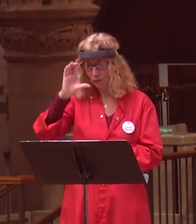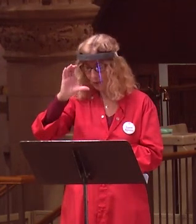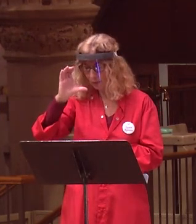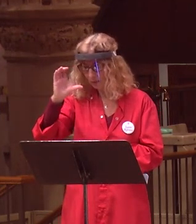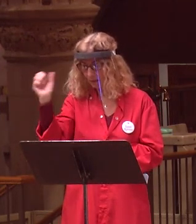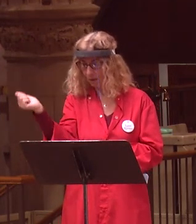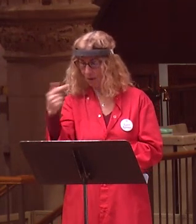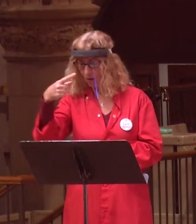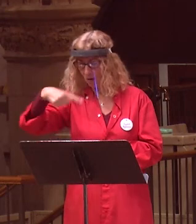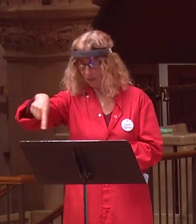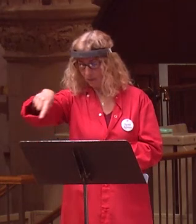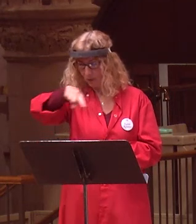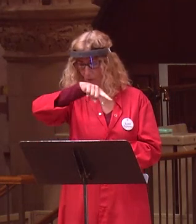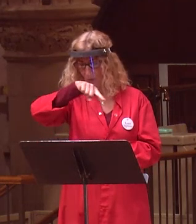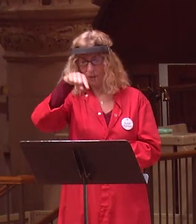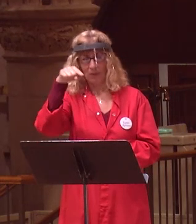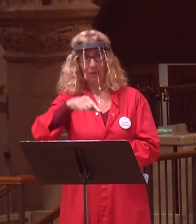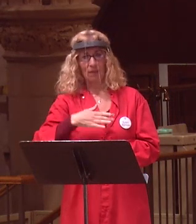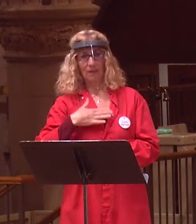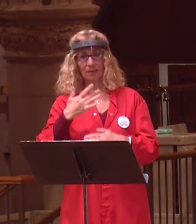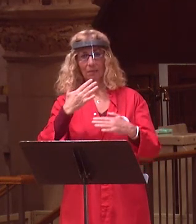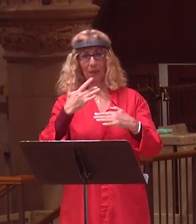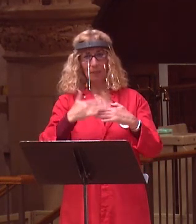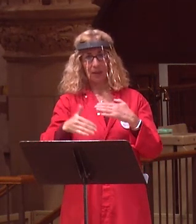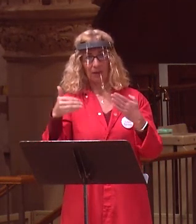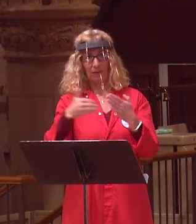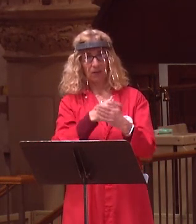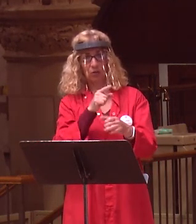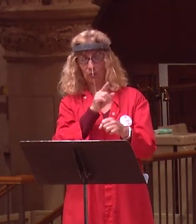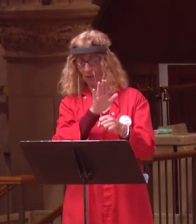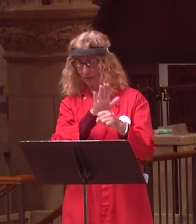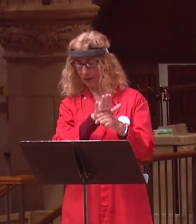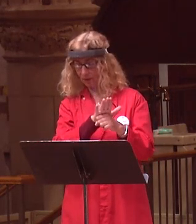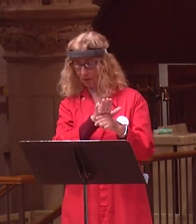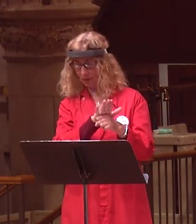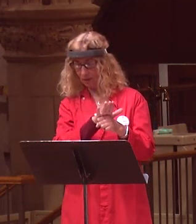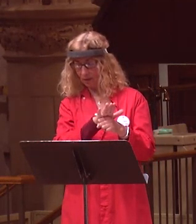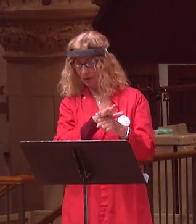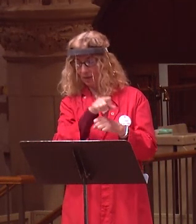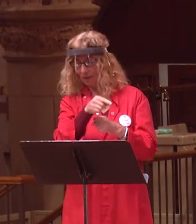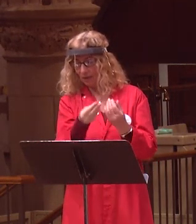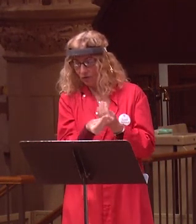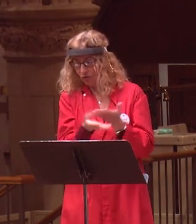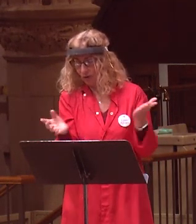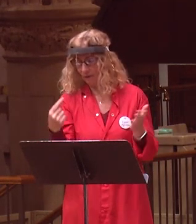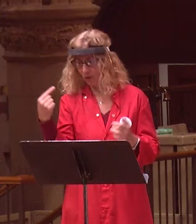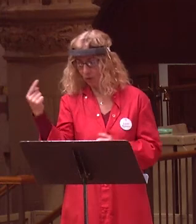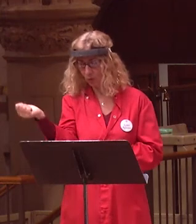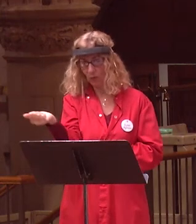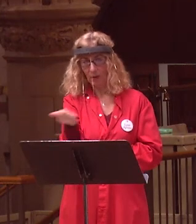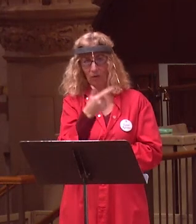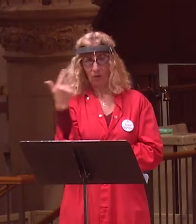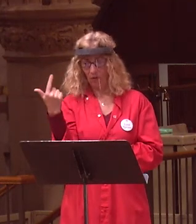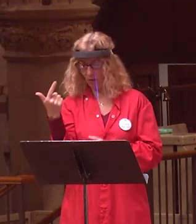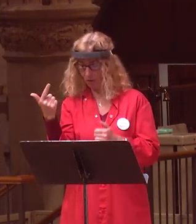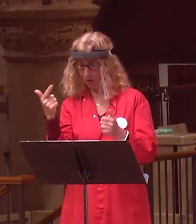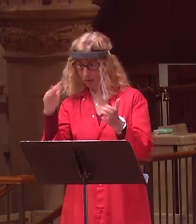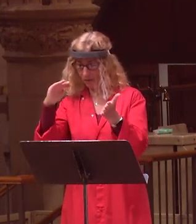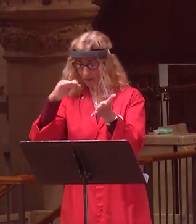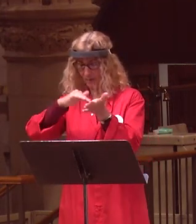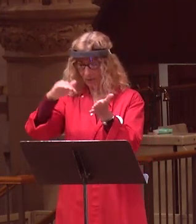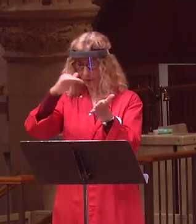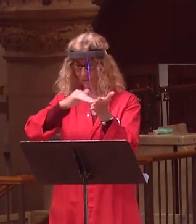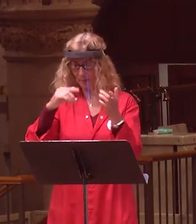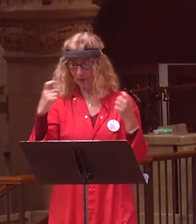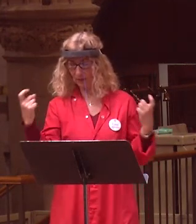todos de él. Este es mi sangre del nuevo pacto, sangre derramada por ustedes y por muchos para